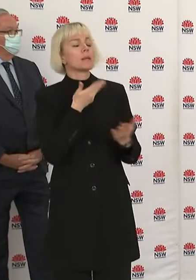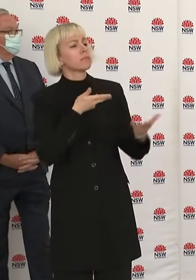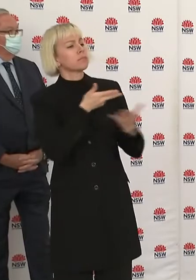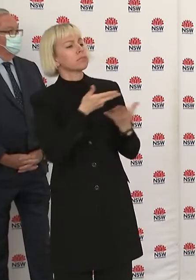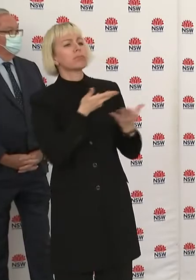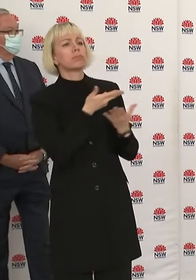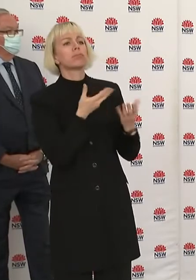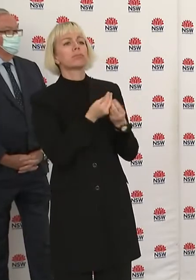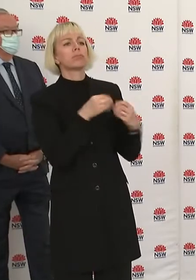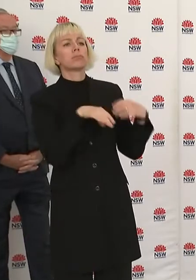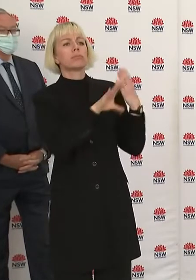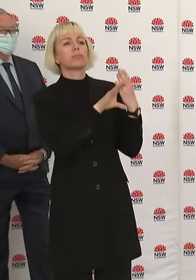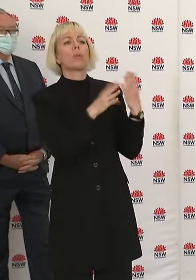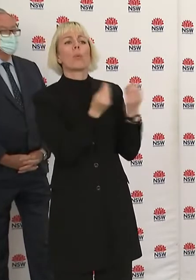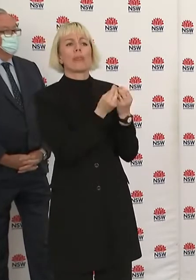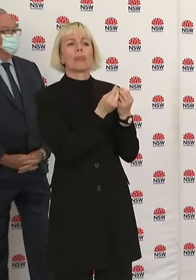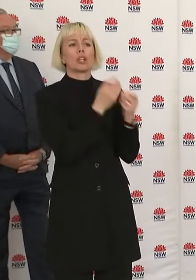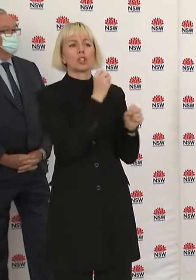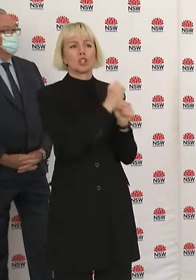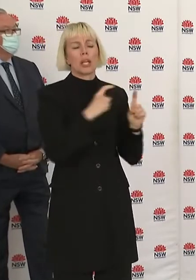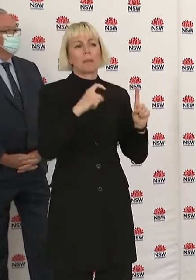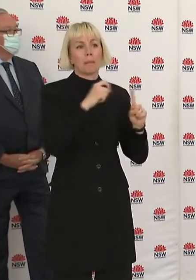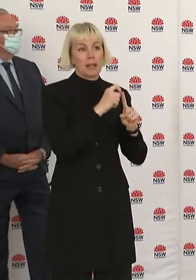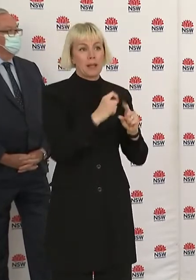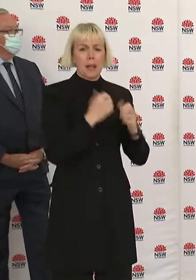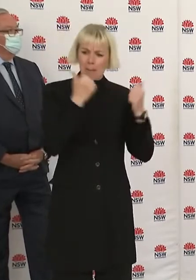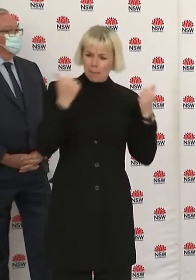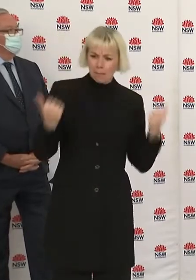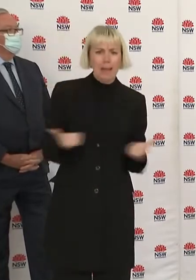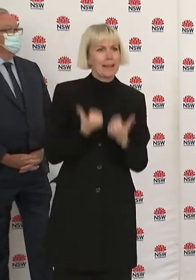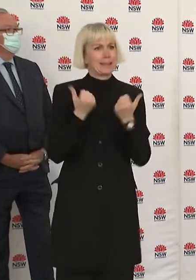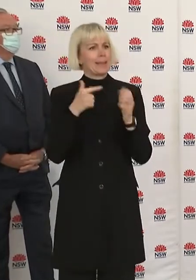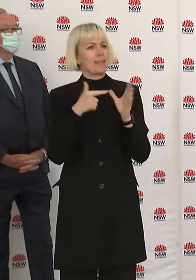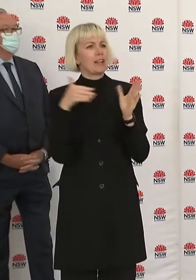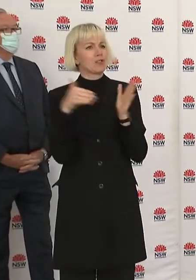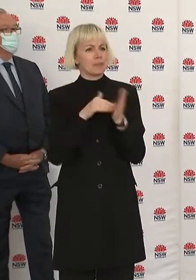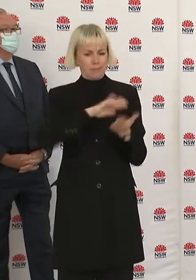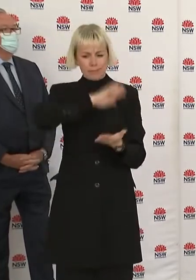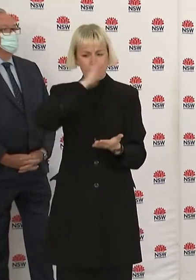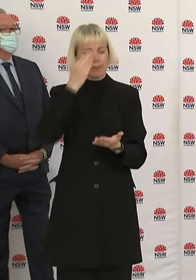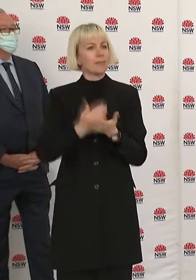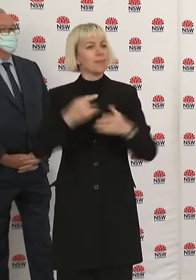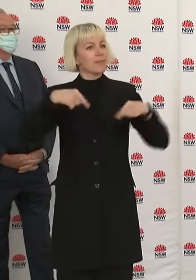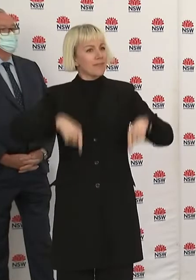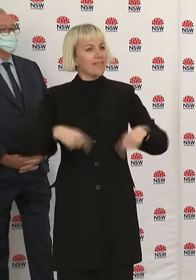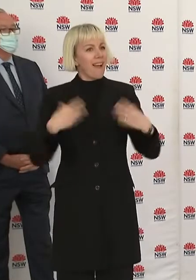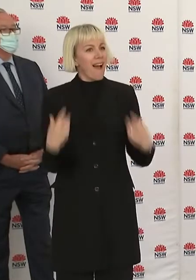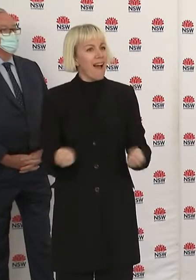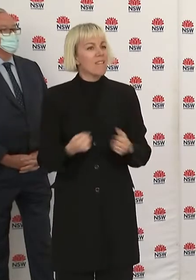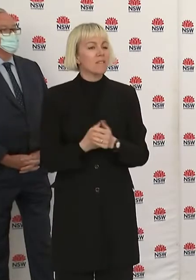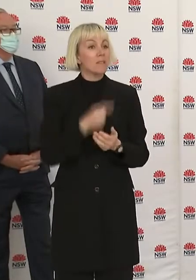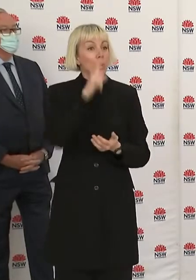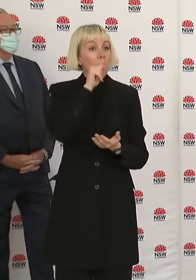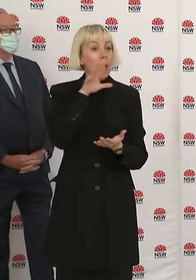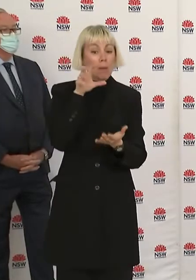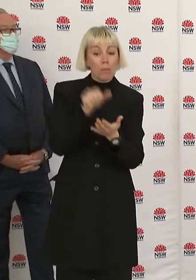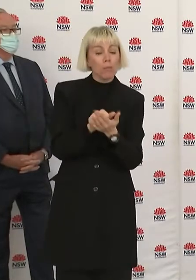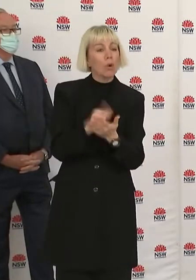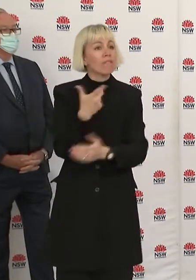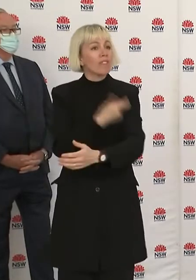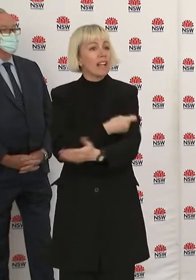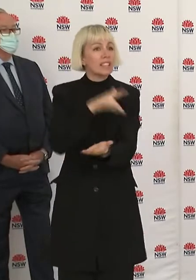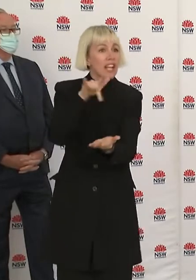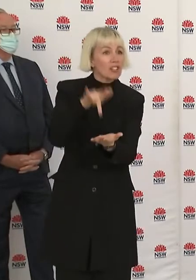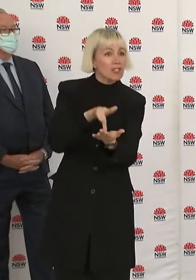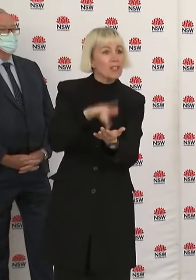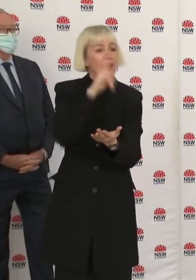more AstraZeneca. We have capacity for people to come forward, whether it's through their GP, through the pharmacists, or through our own hubs to get the jab. So